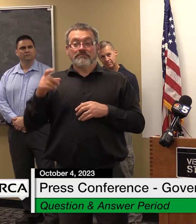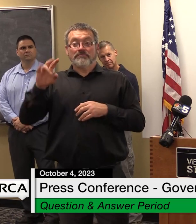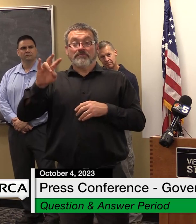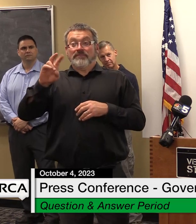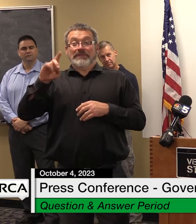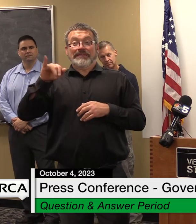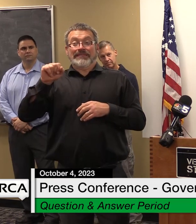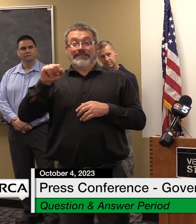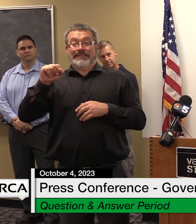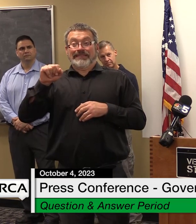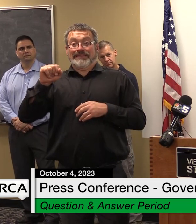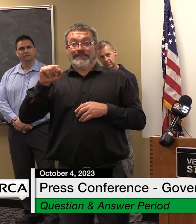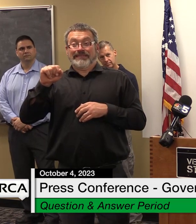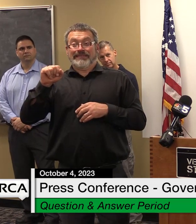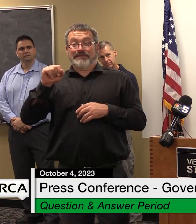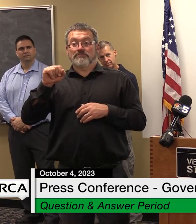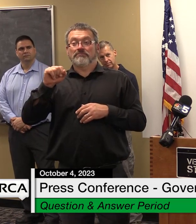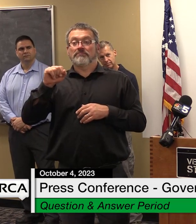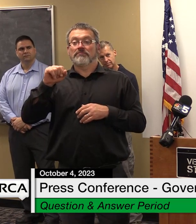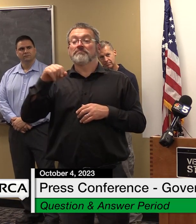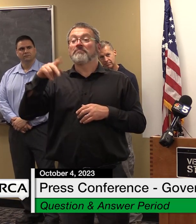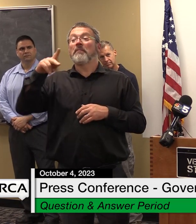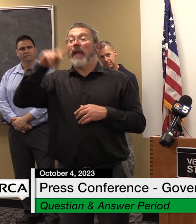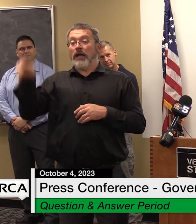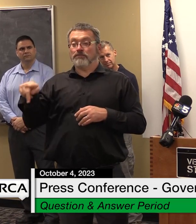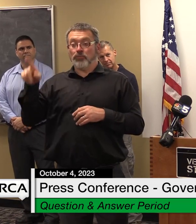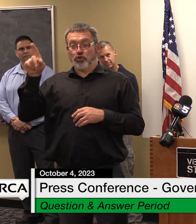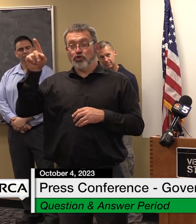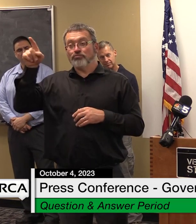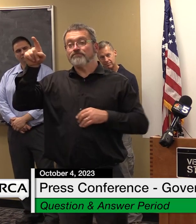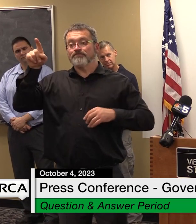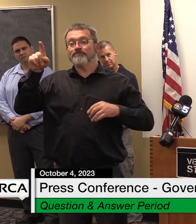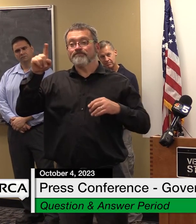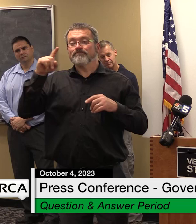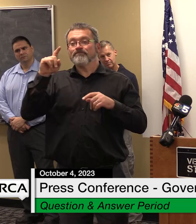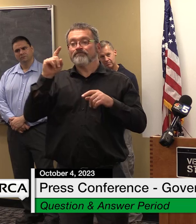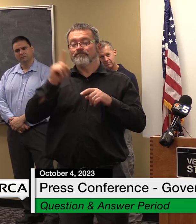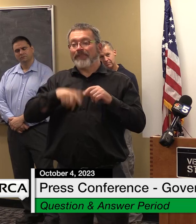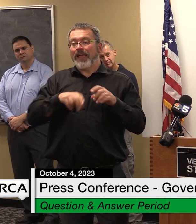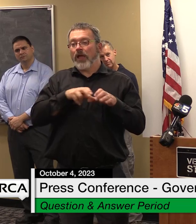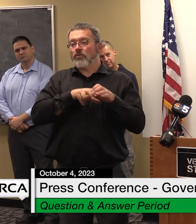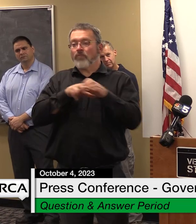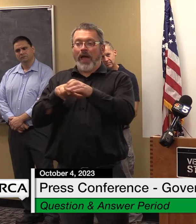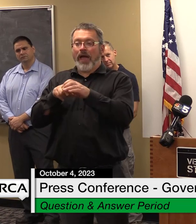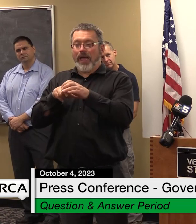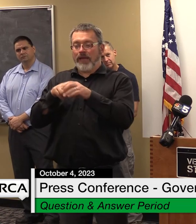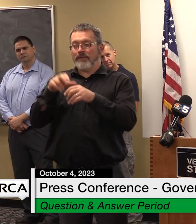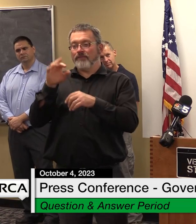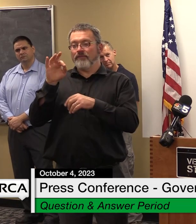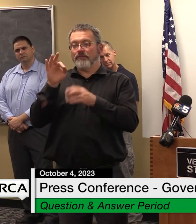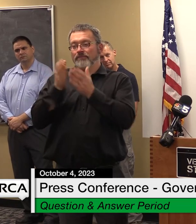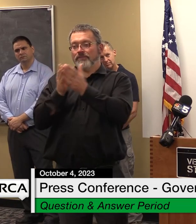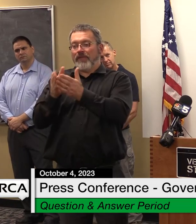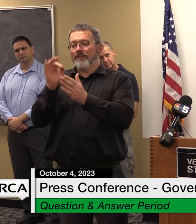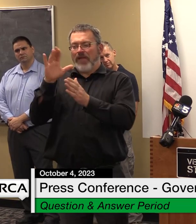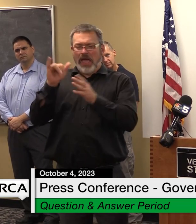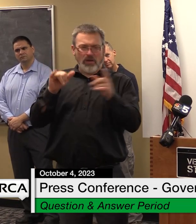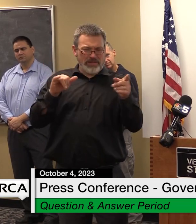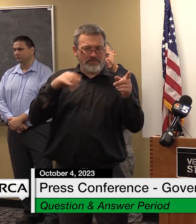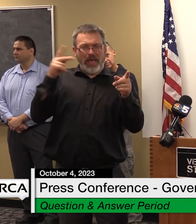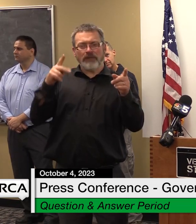Plattsburgh who was banned from riding the ferry back and forth from Plattsburgh to Burlington, where he gets medical